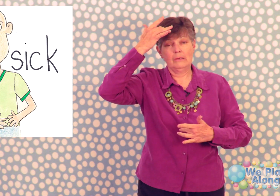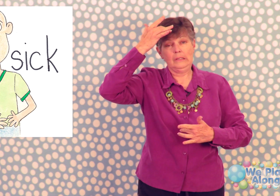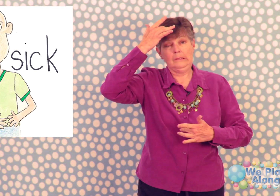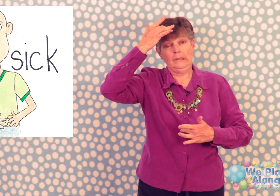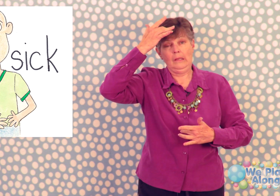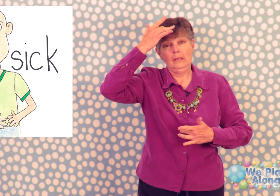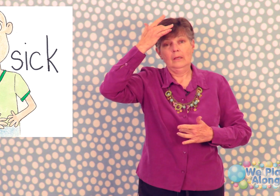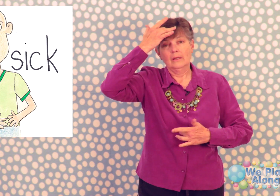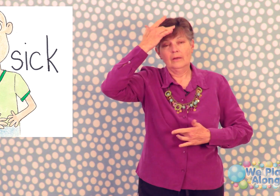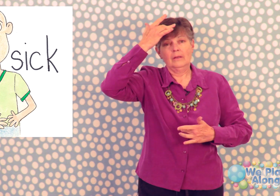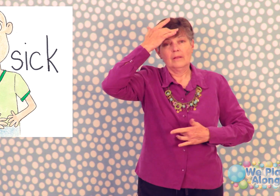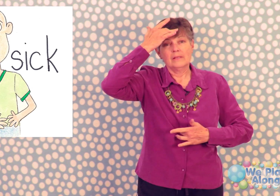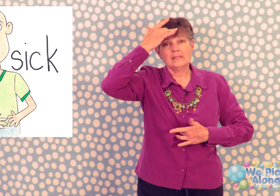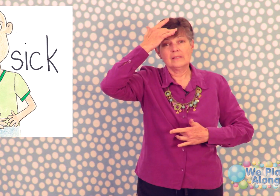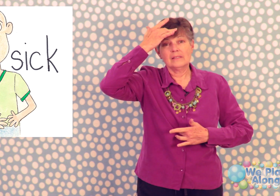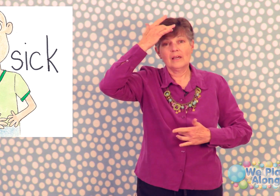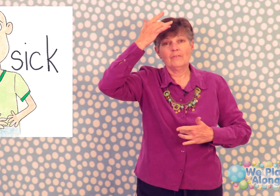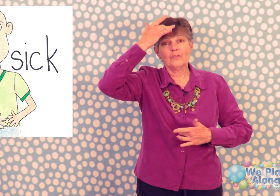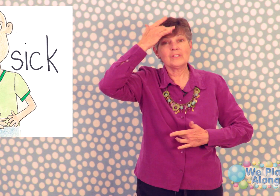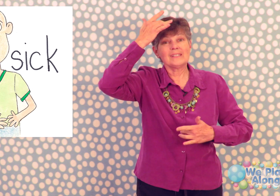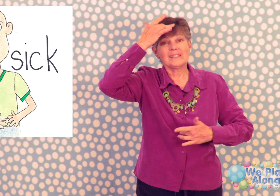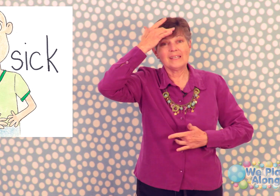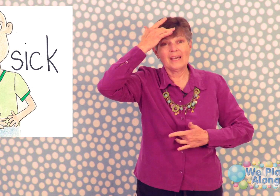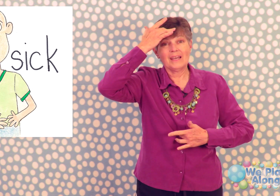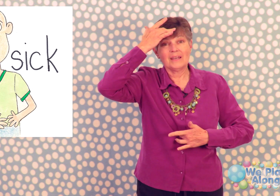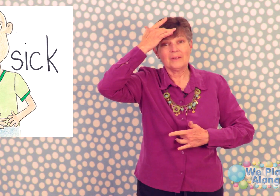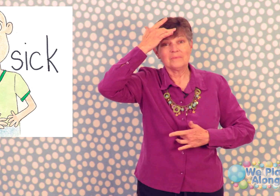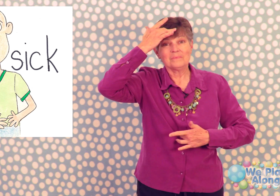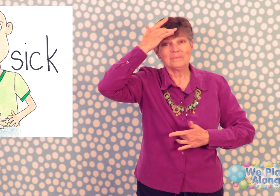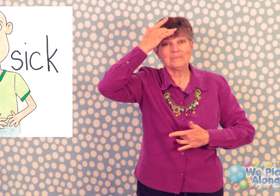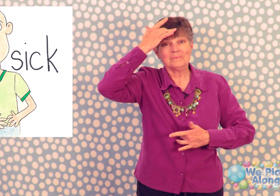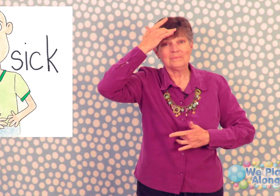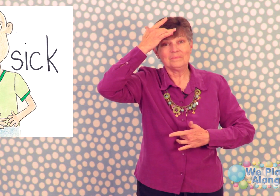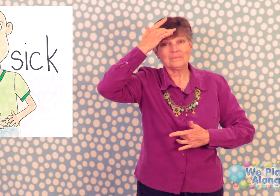of like, ugh. This is a sign for sick.